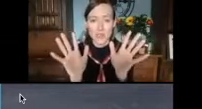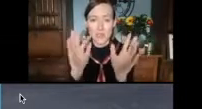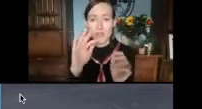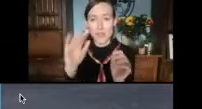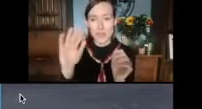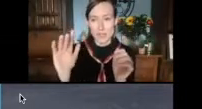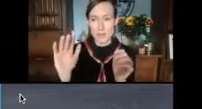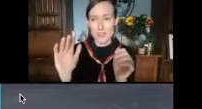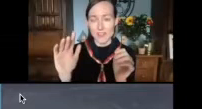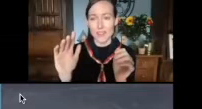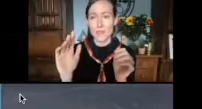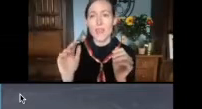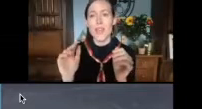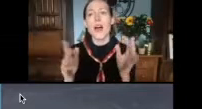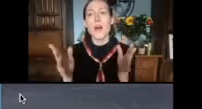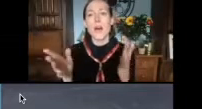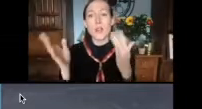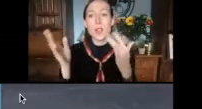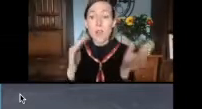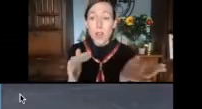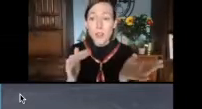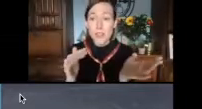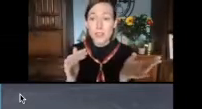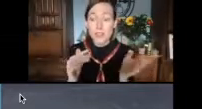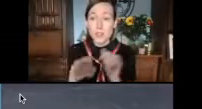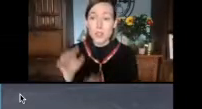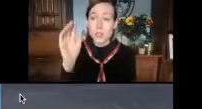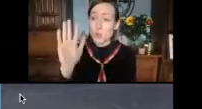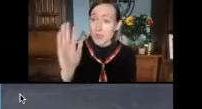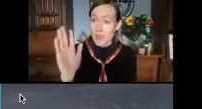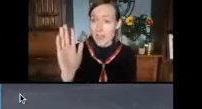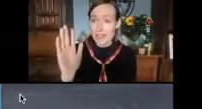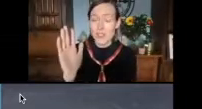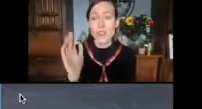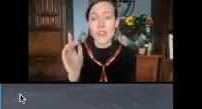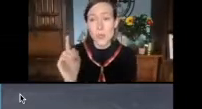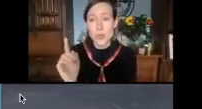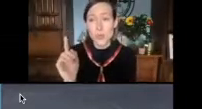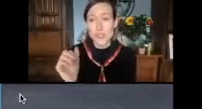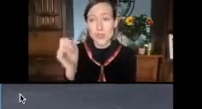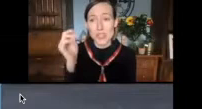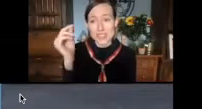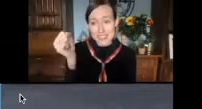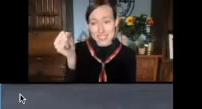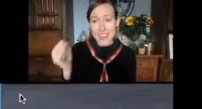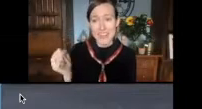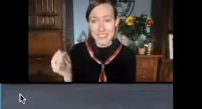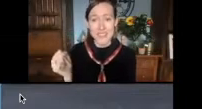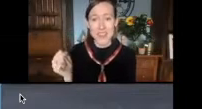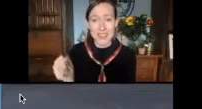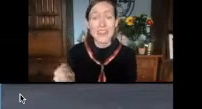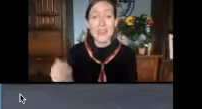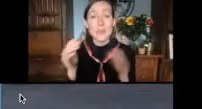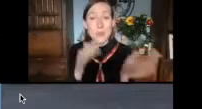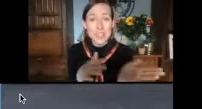the finger spelling. A lot of other sign languages use one hand. So that's one way that you can easily